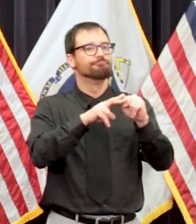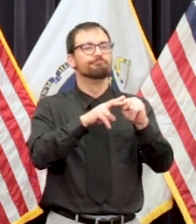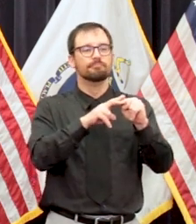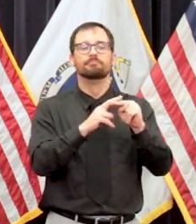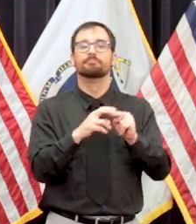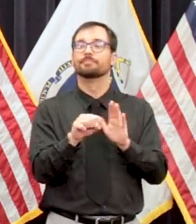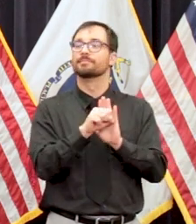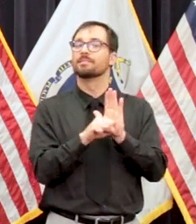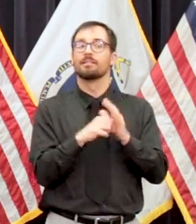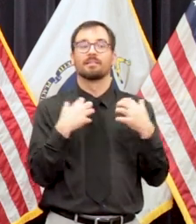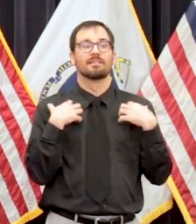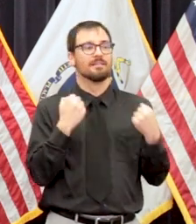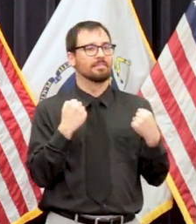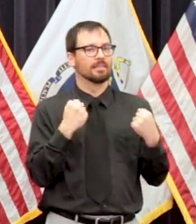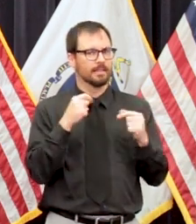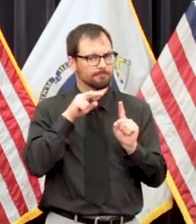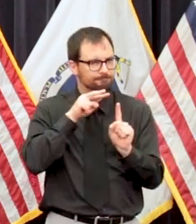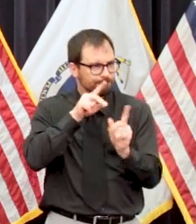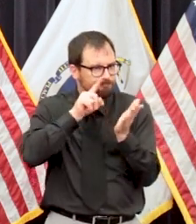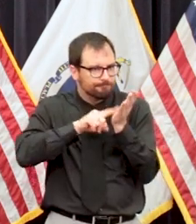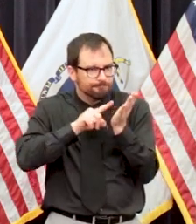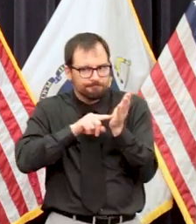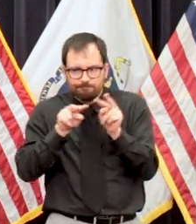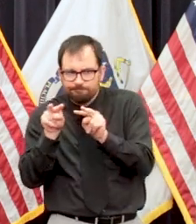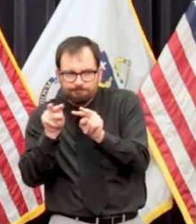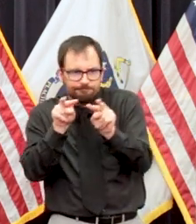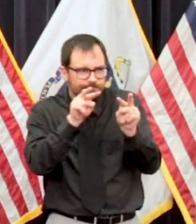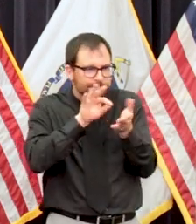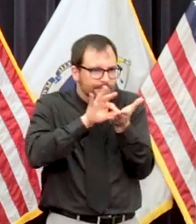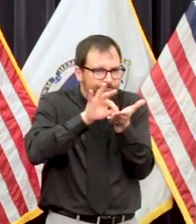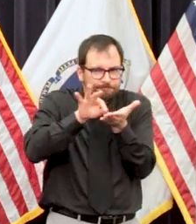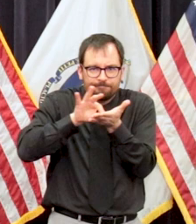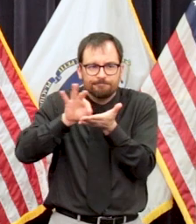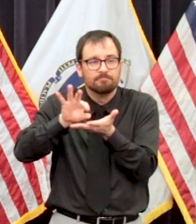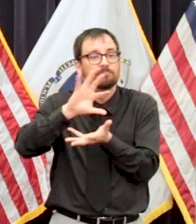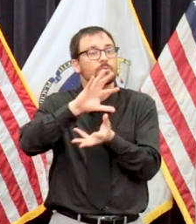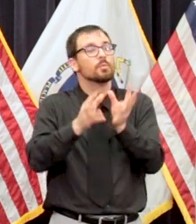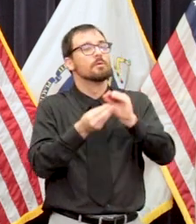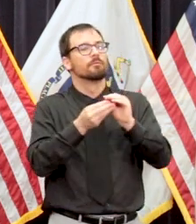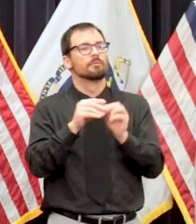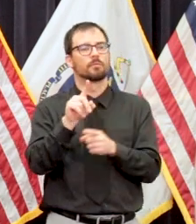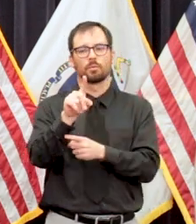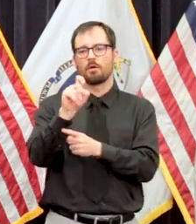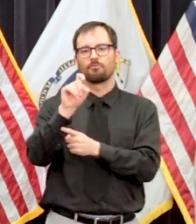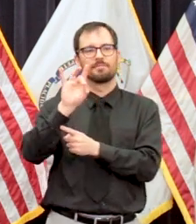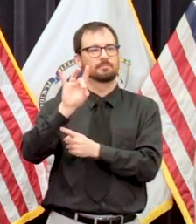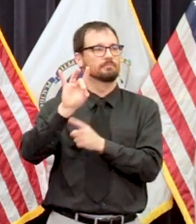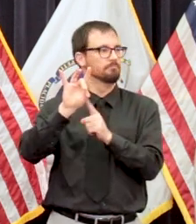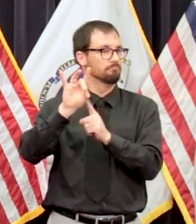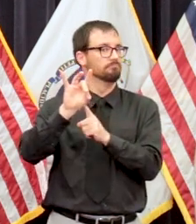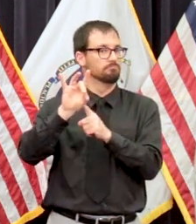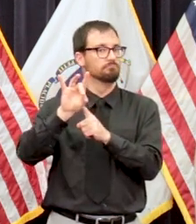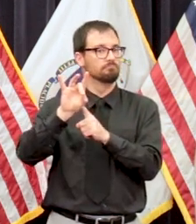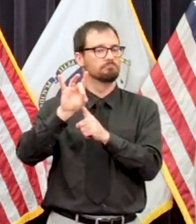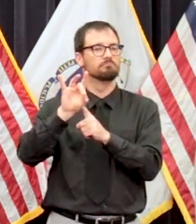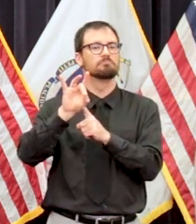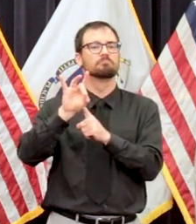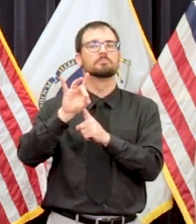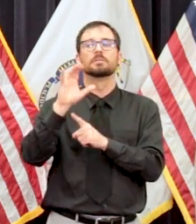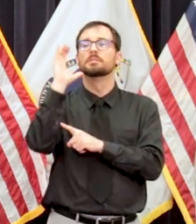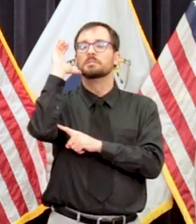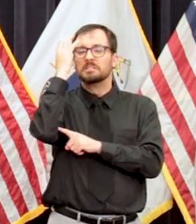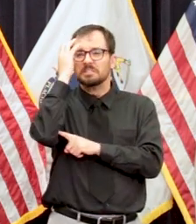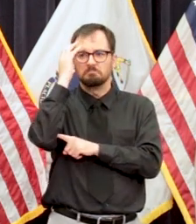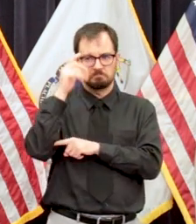tracing presumptive positive cases, which currently stand at 108 presumptive positive cases here in the Commonwealth. This outbreak